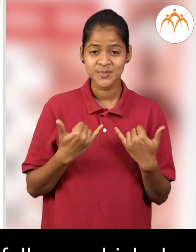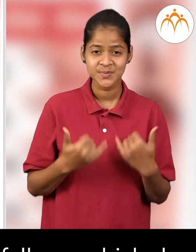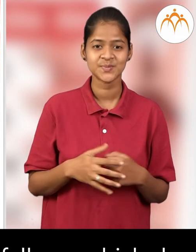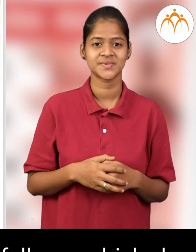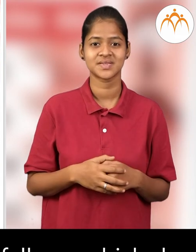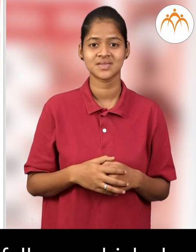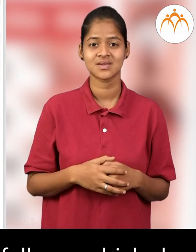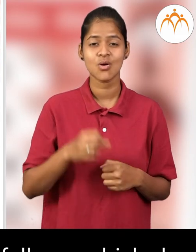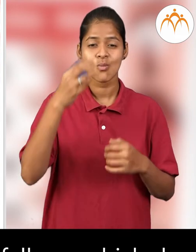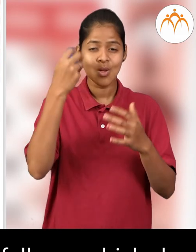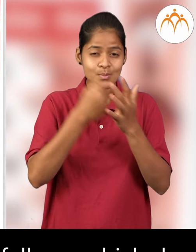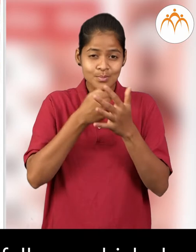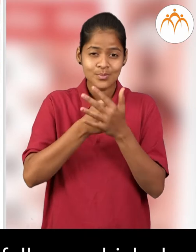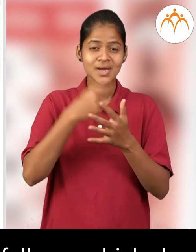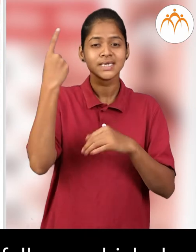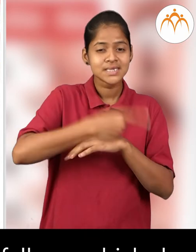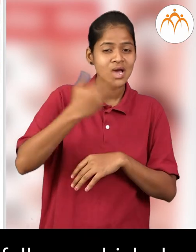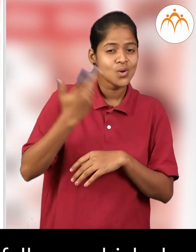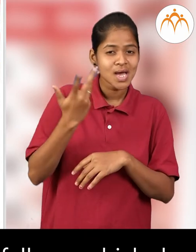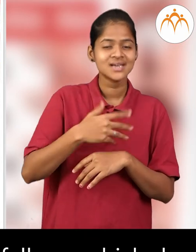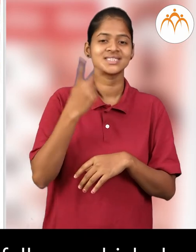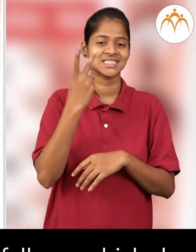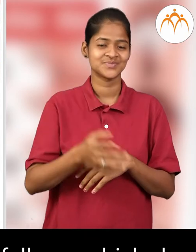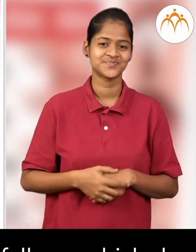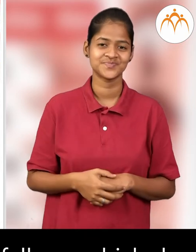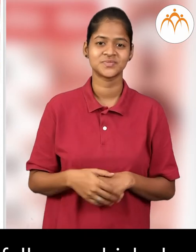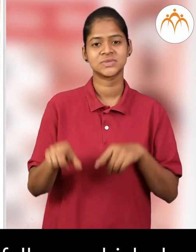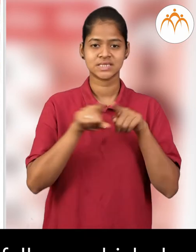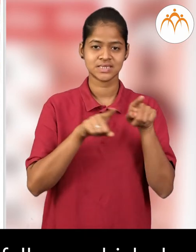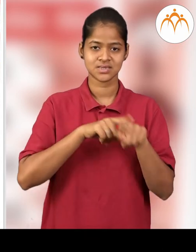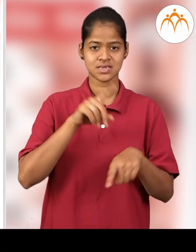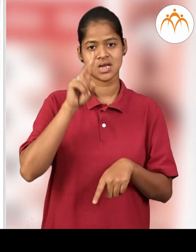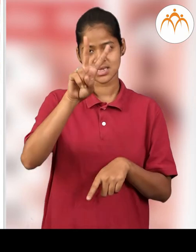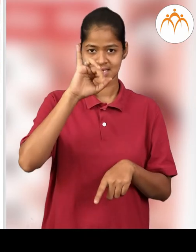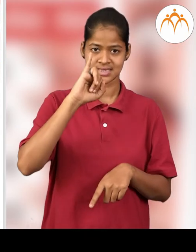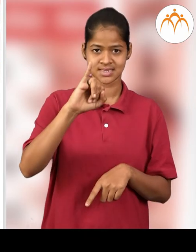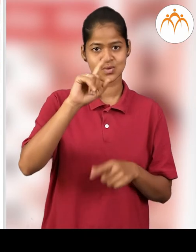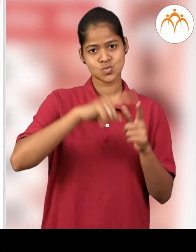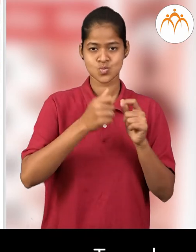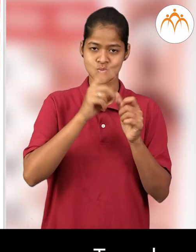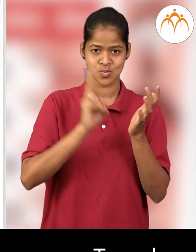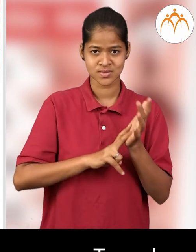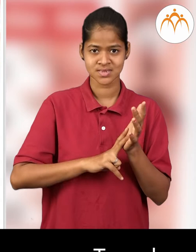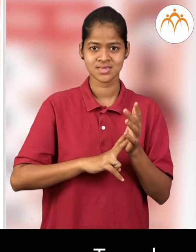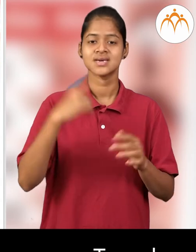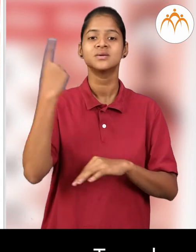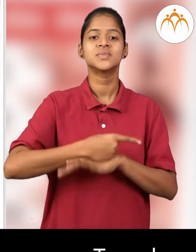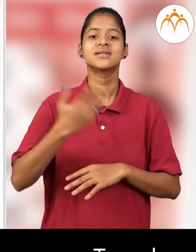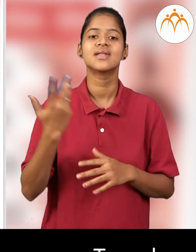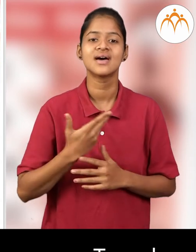we will see which date falls on which day. For example, which day is it on